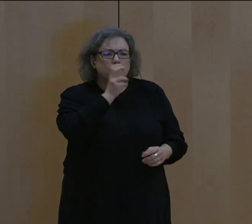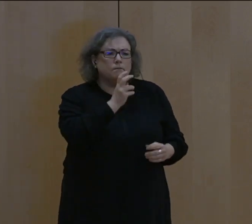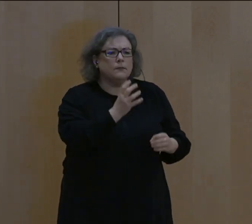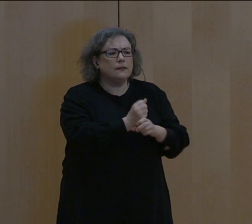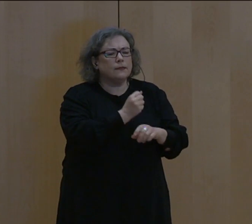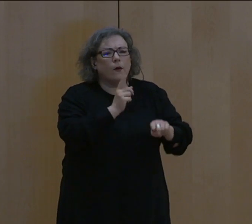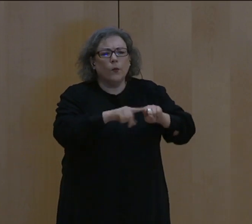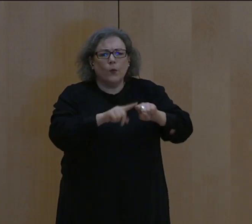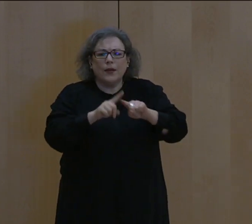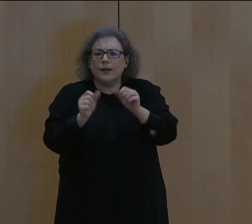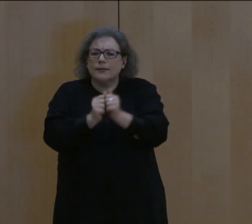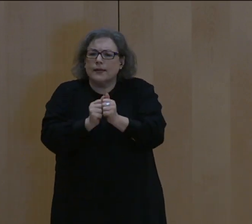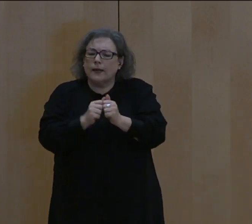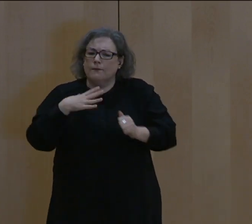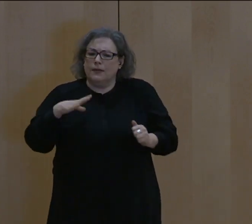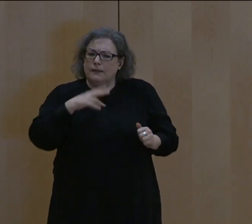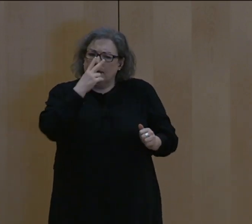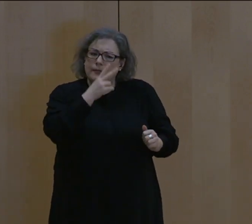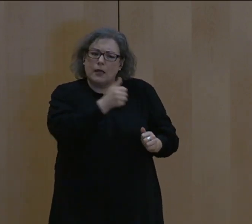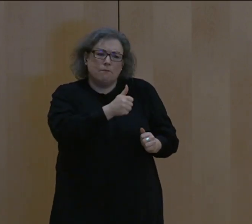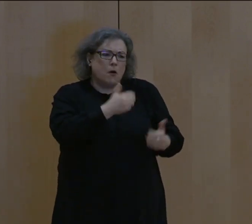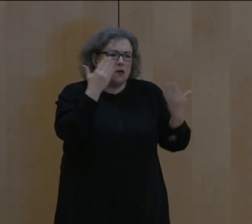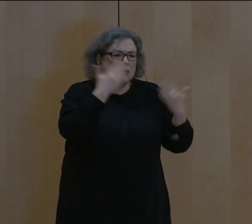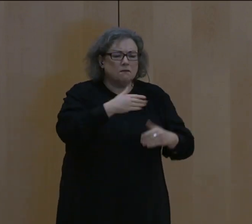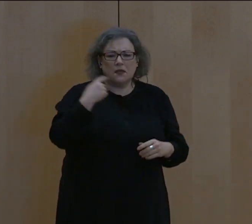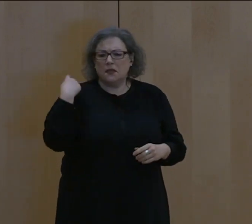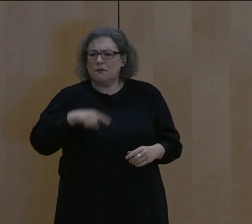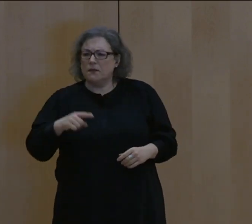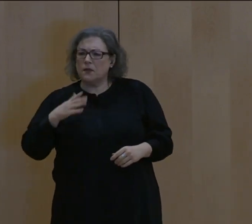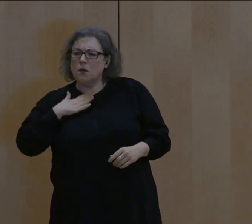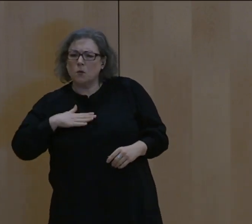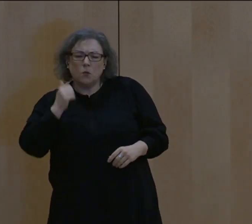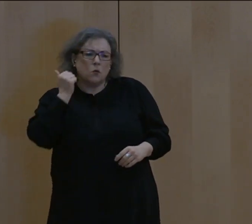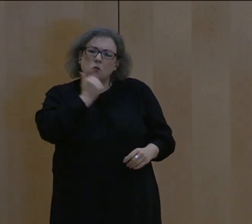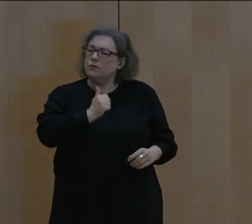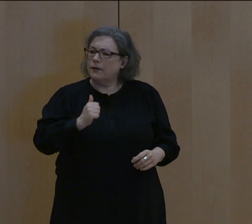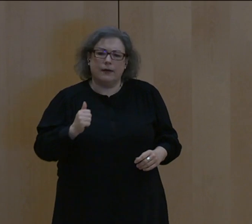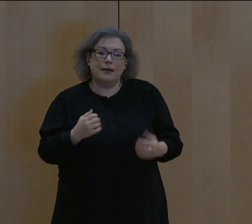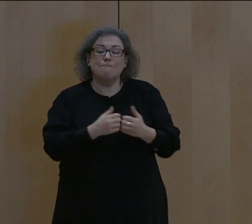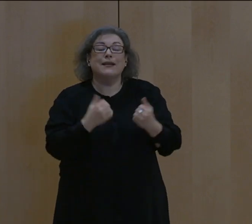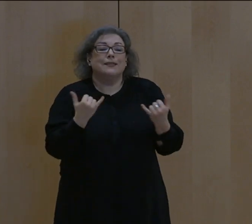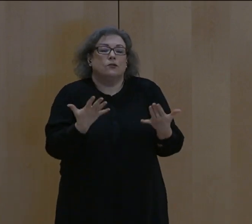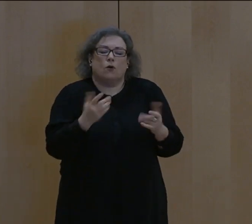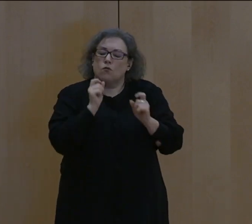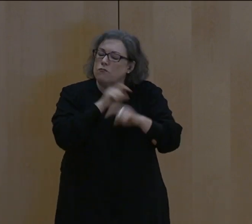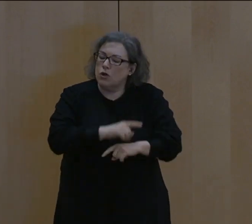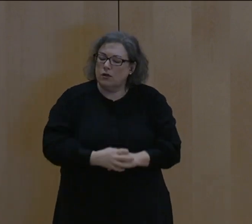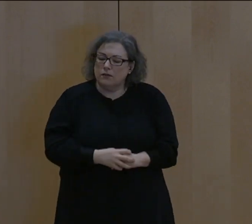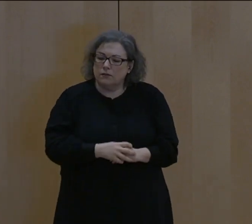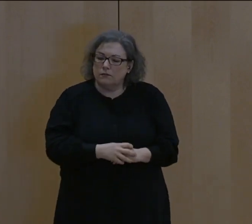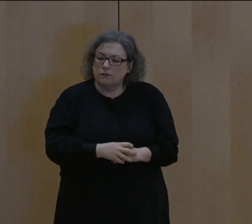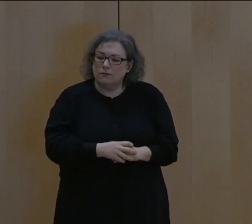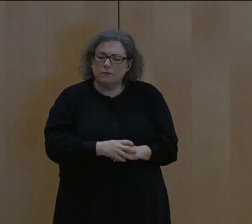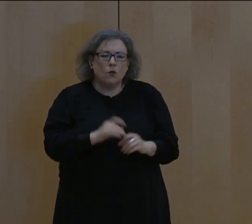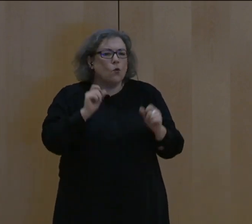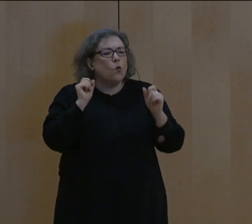evil. Today, however, this is not possible. There is no justification for Russia's vicious